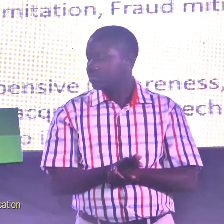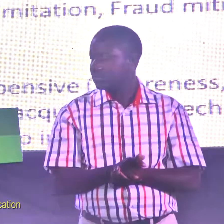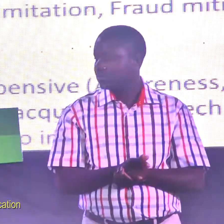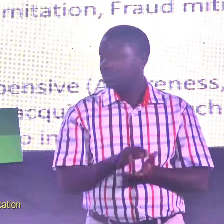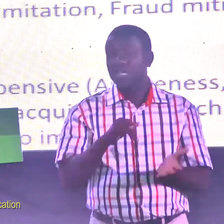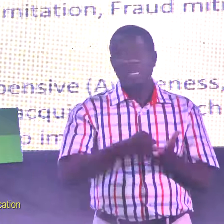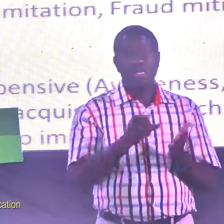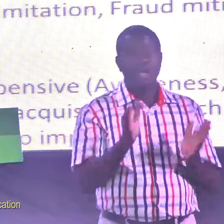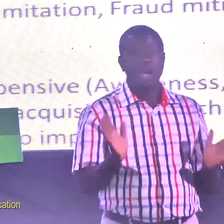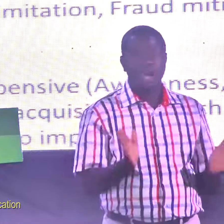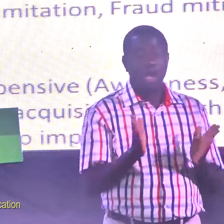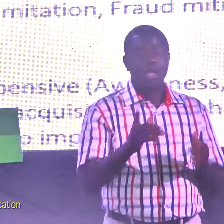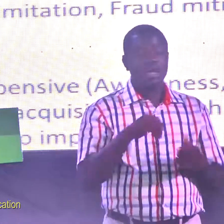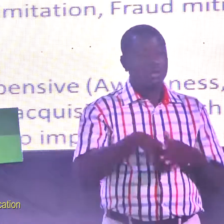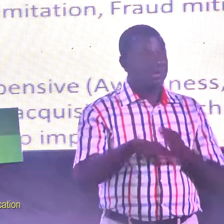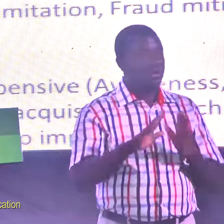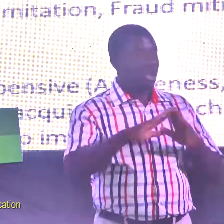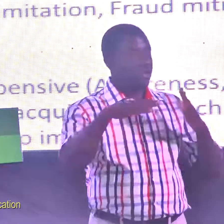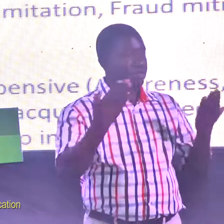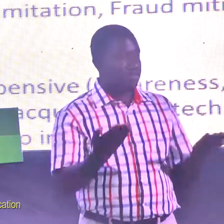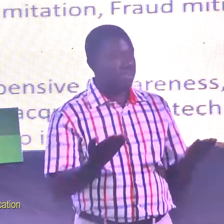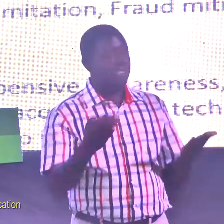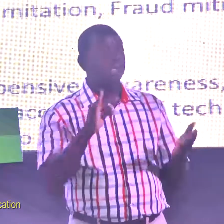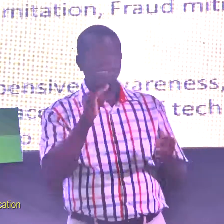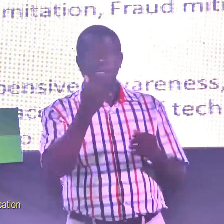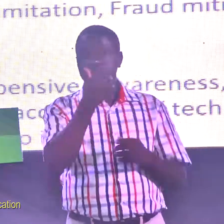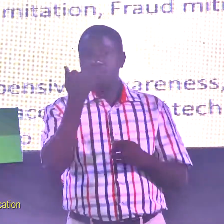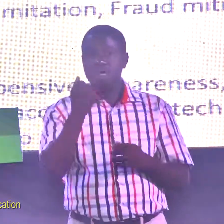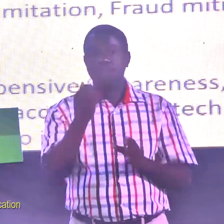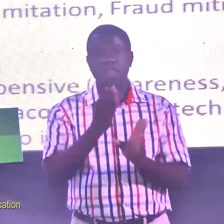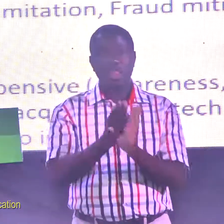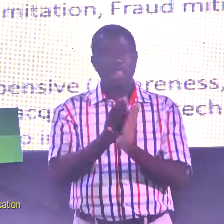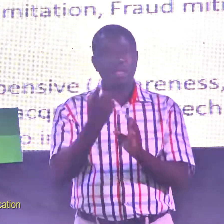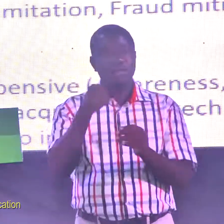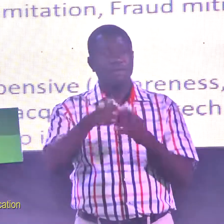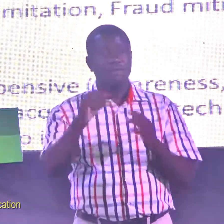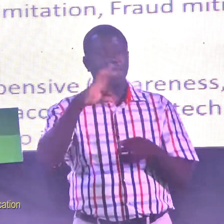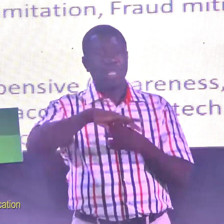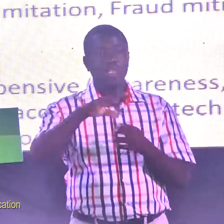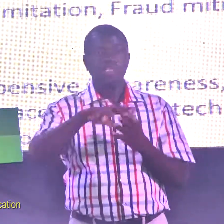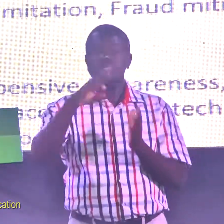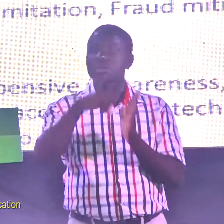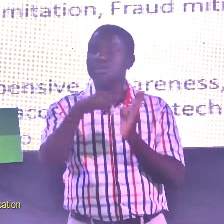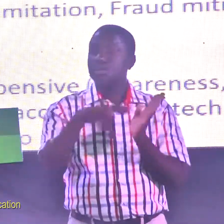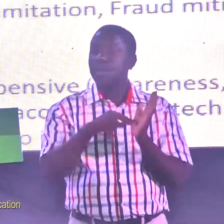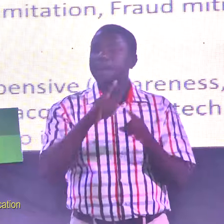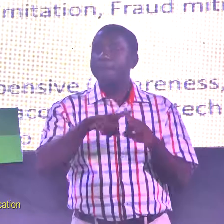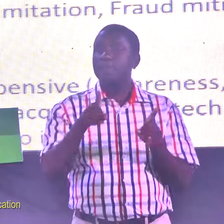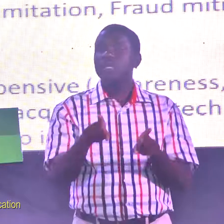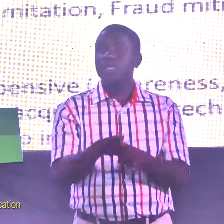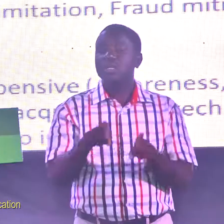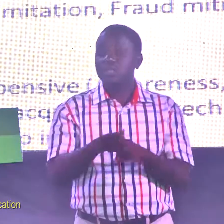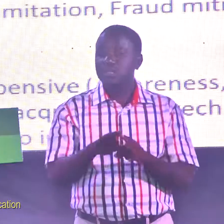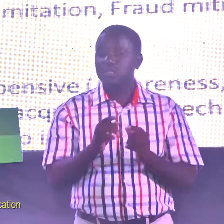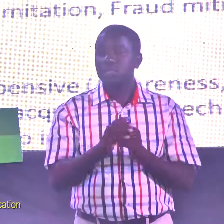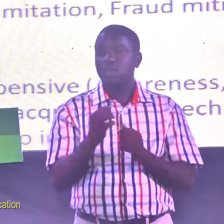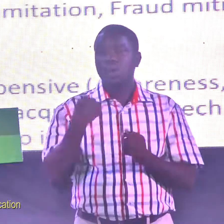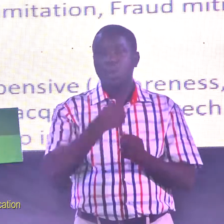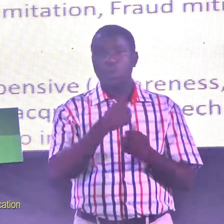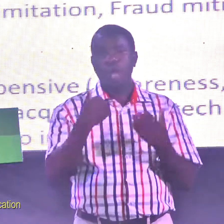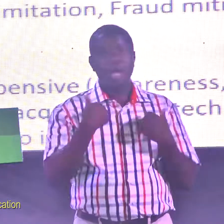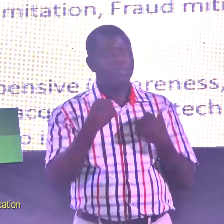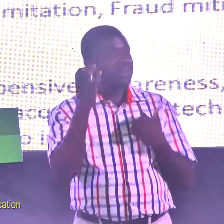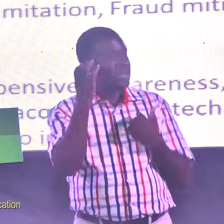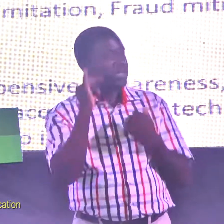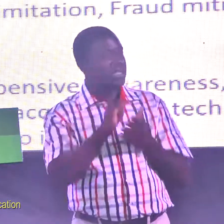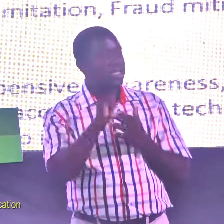It encourages transparency as it is a baseline for election results, but also we've heard that in